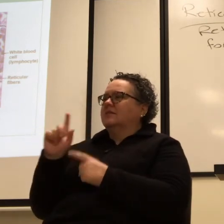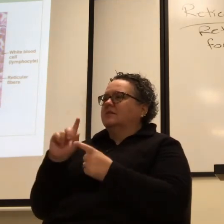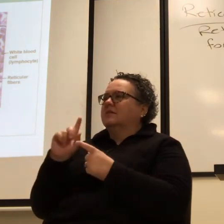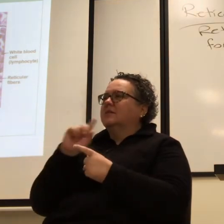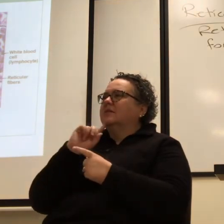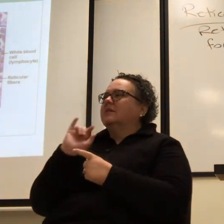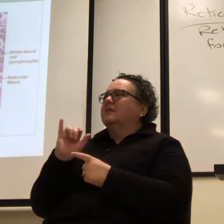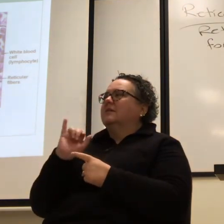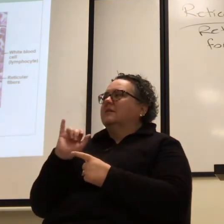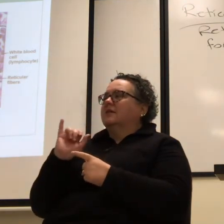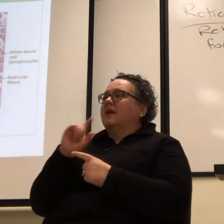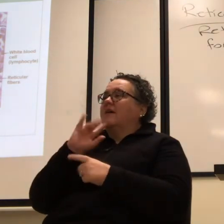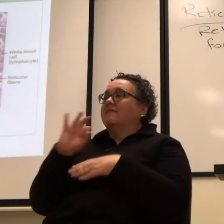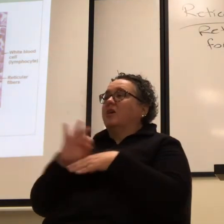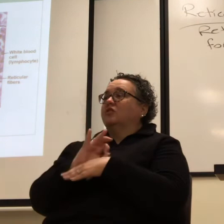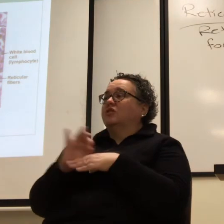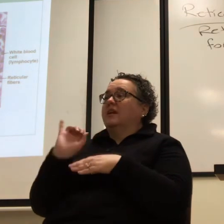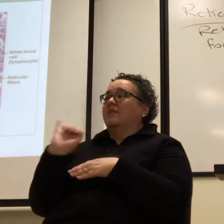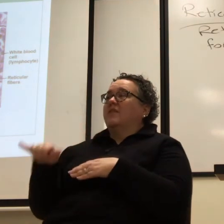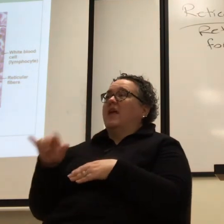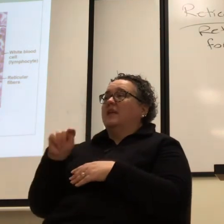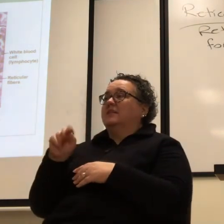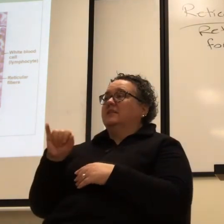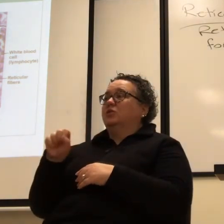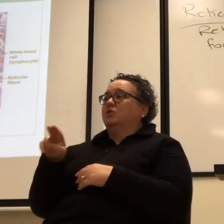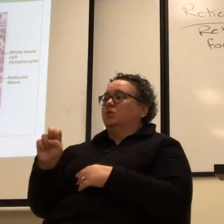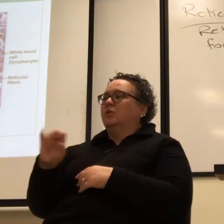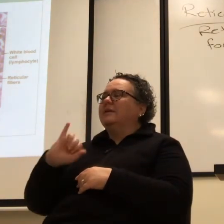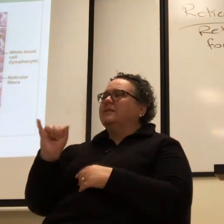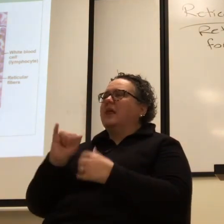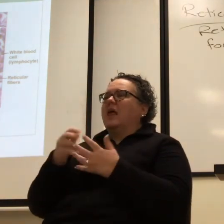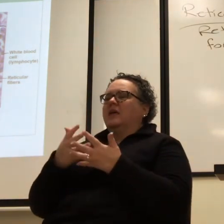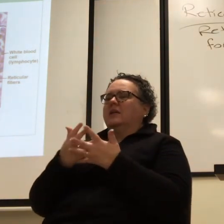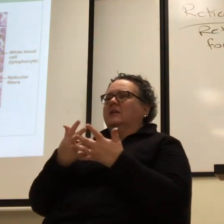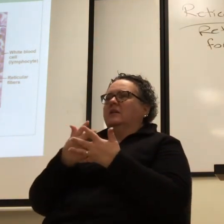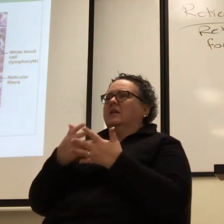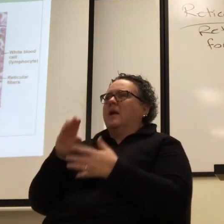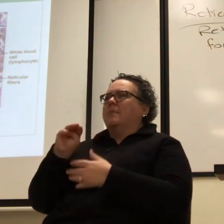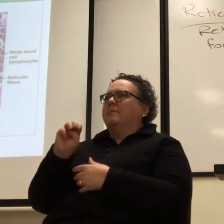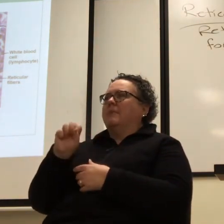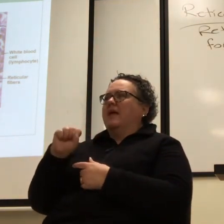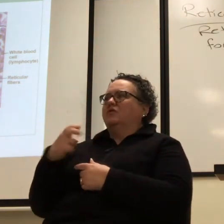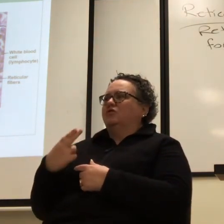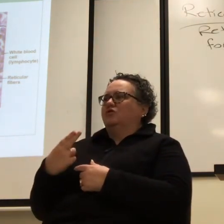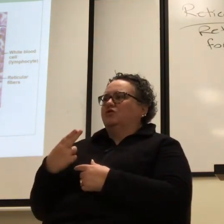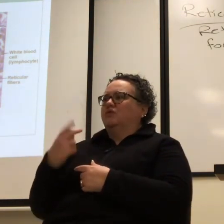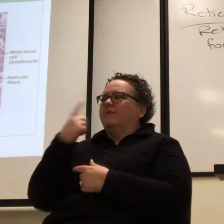The function of this tissue, it's like a mesh to filter things.